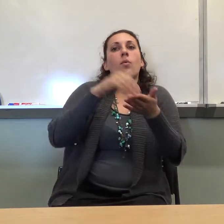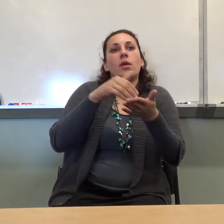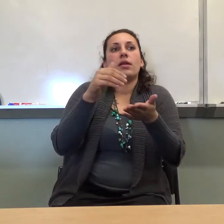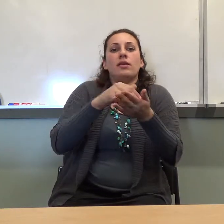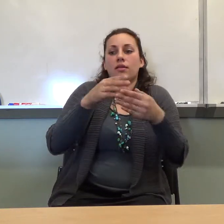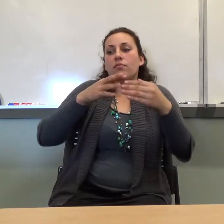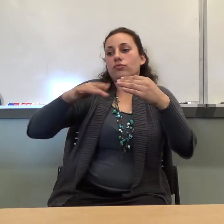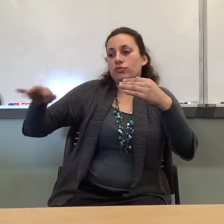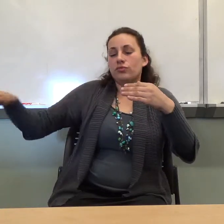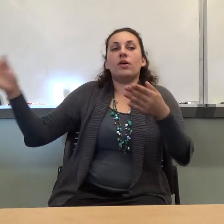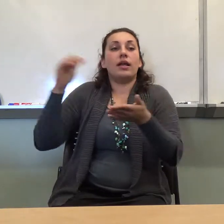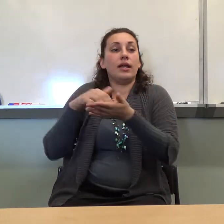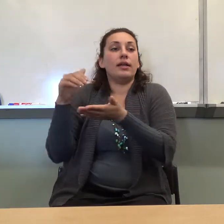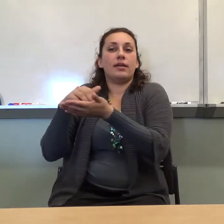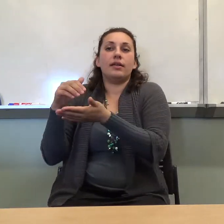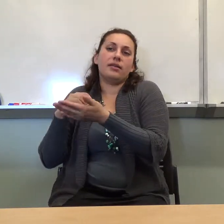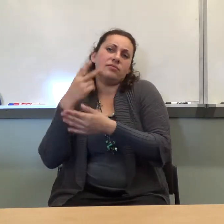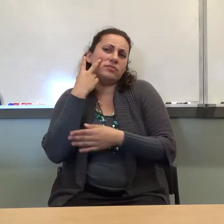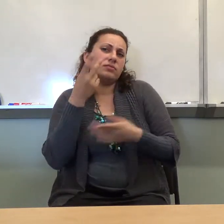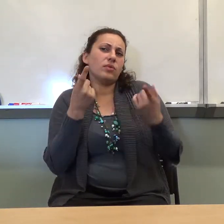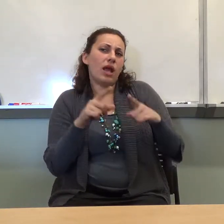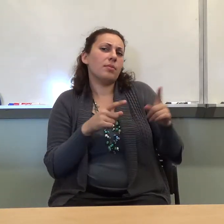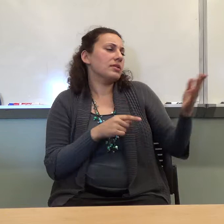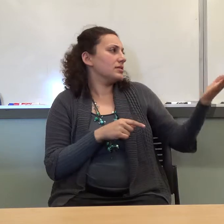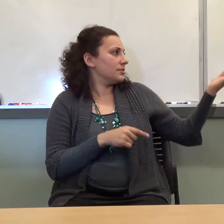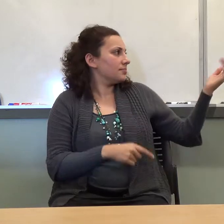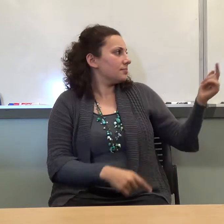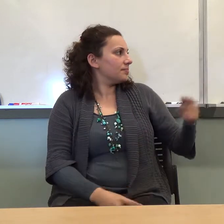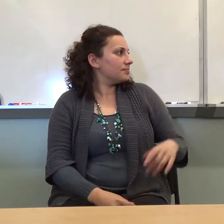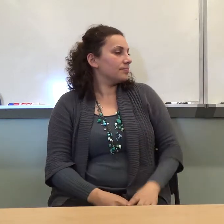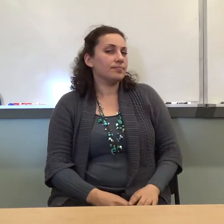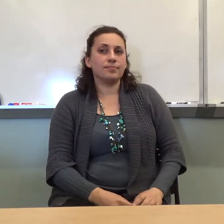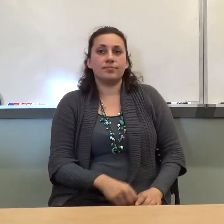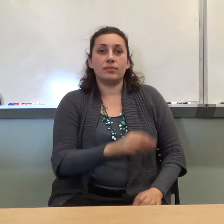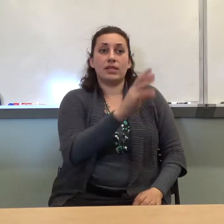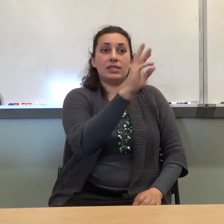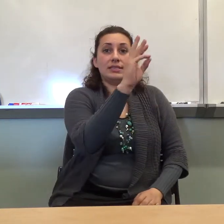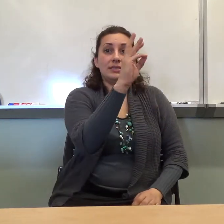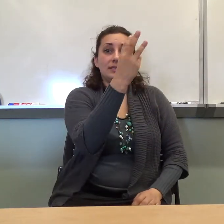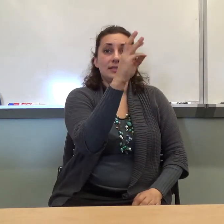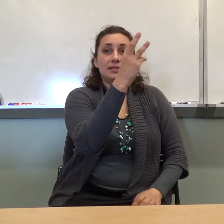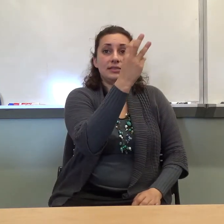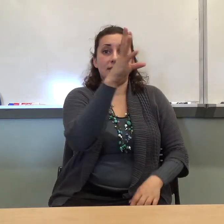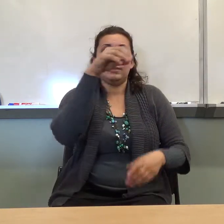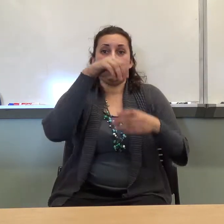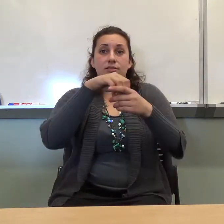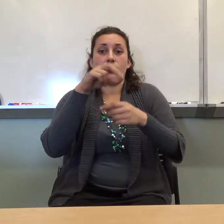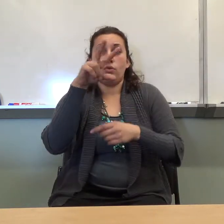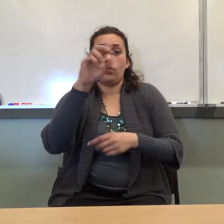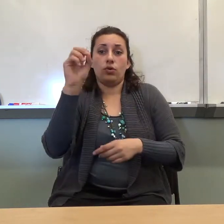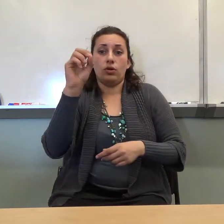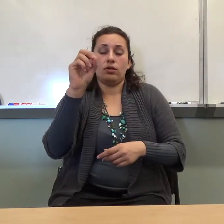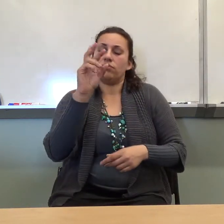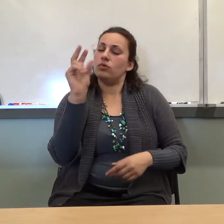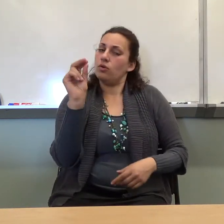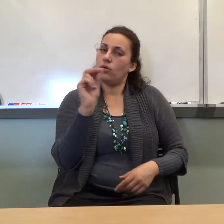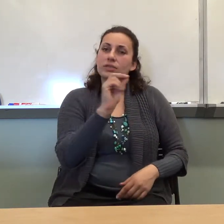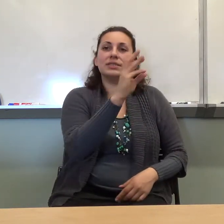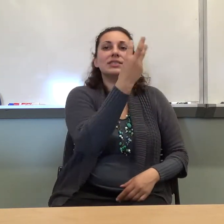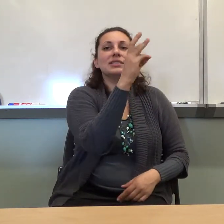what happens with this one. All right, 16 into 30, no. 16 into 300. What